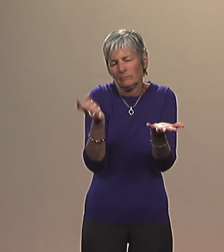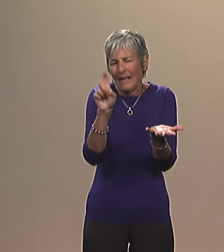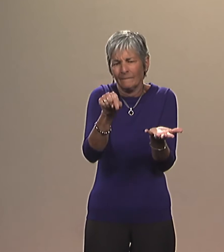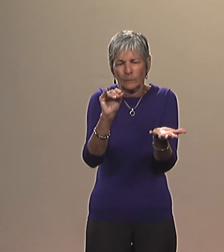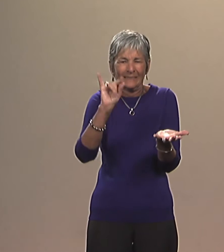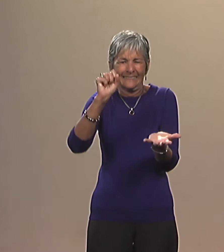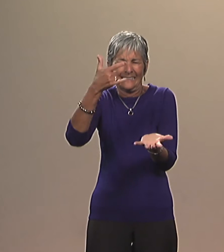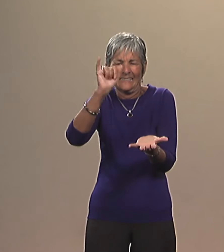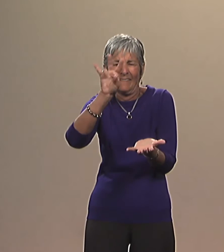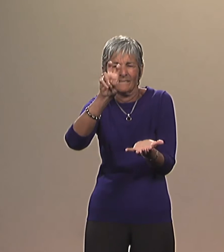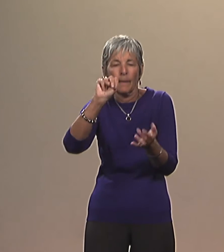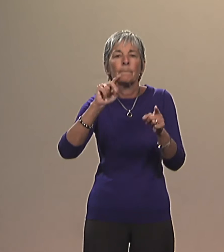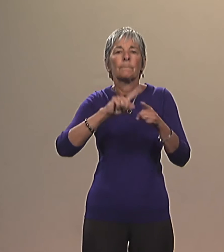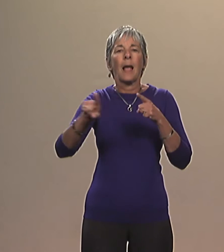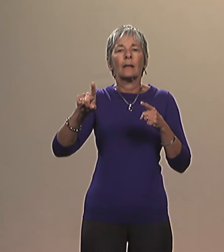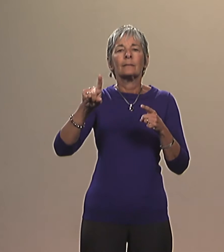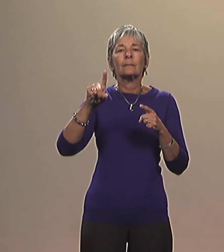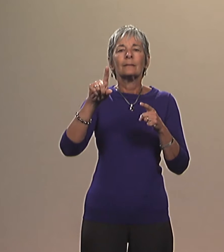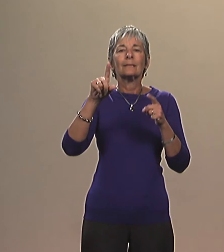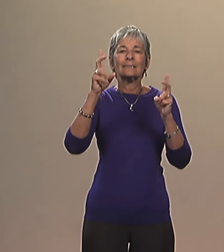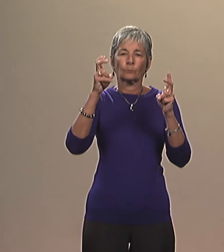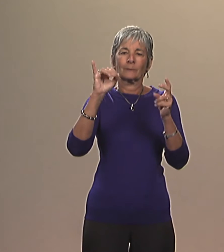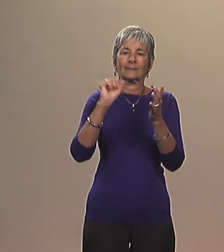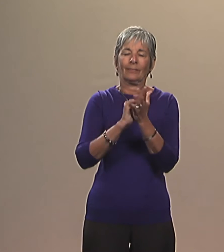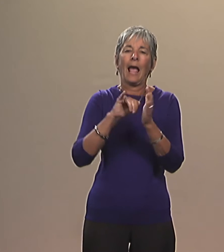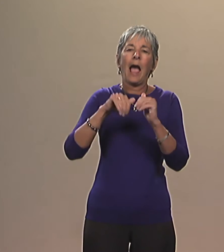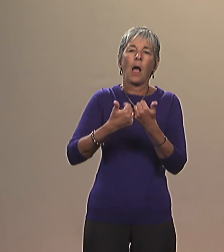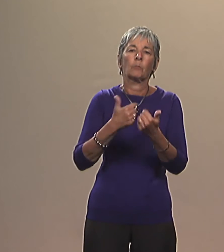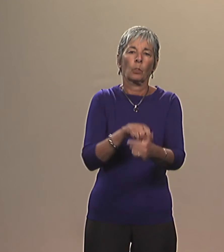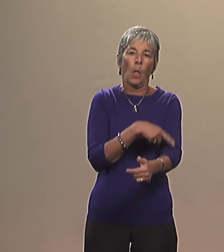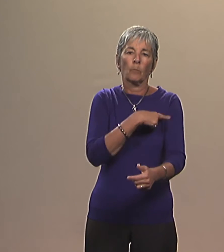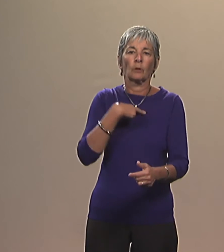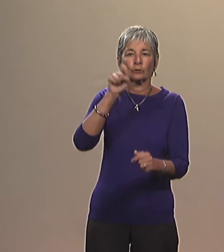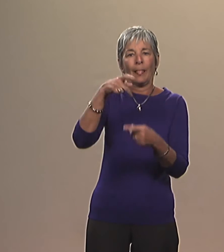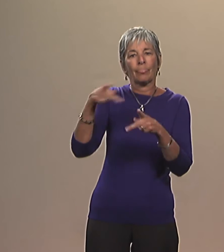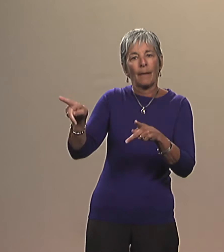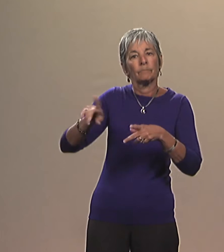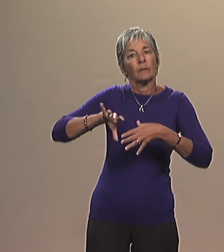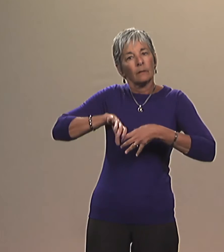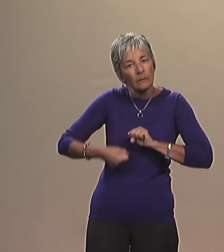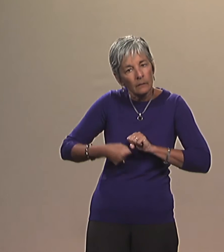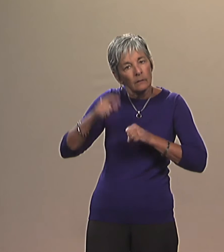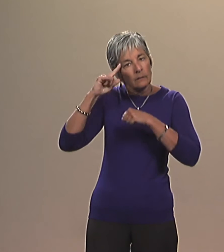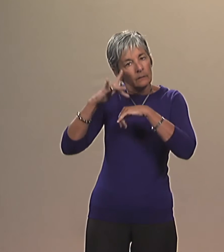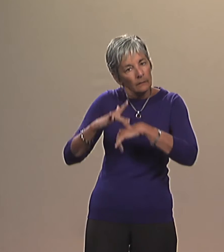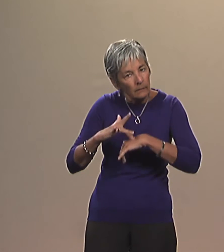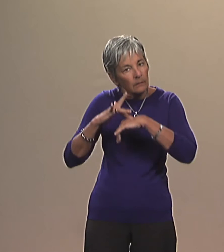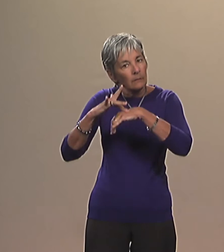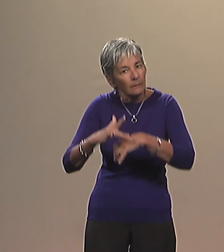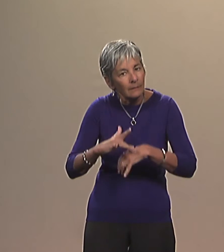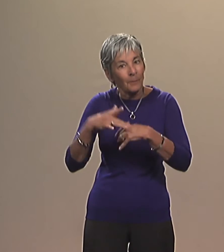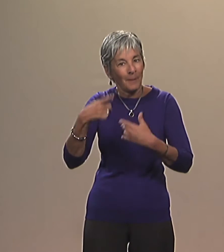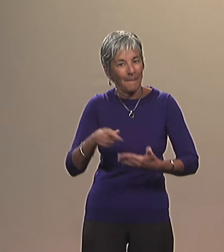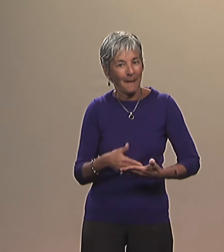grief, that's a given. But my question was, how long should the grieving process persist as the child grows?